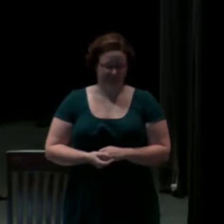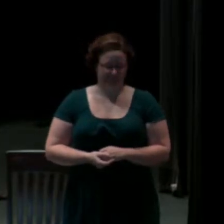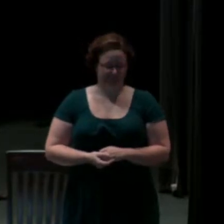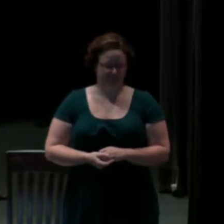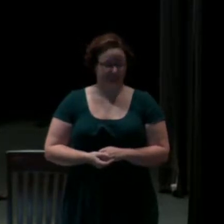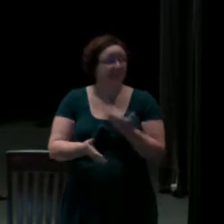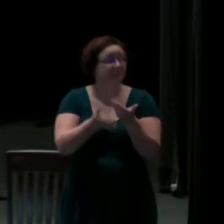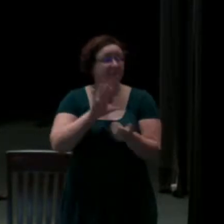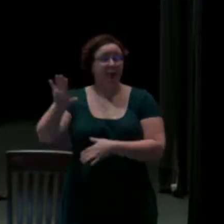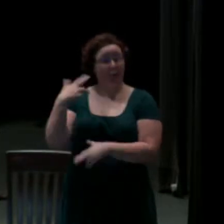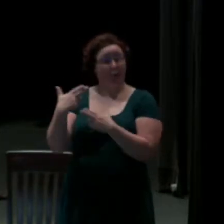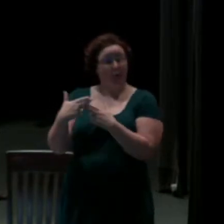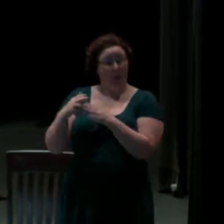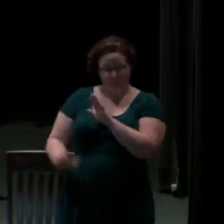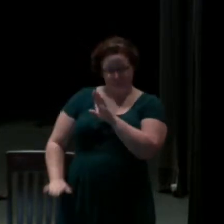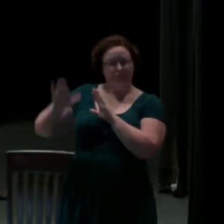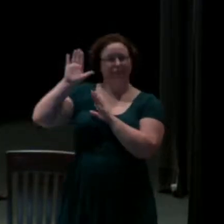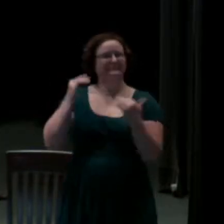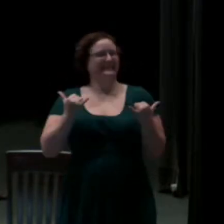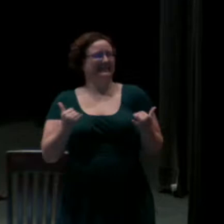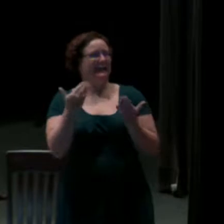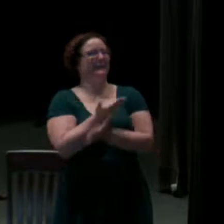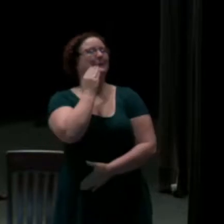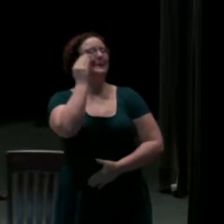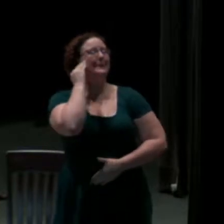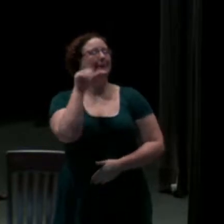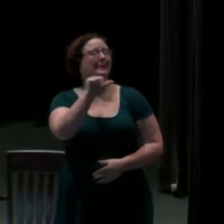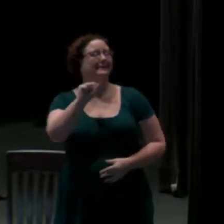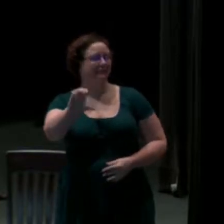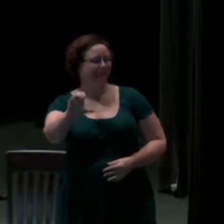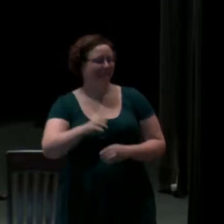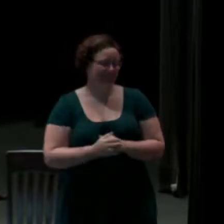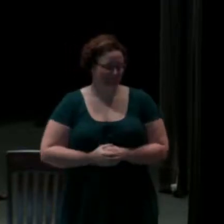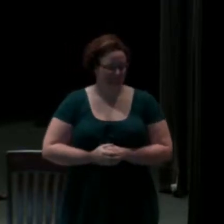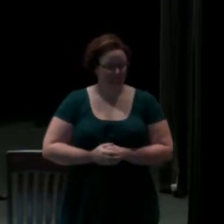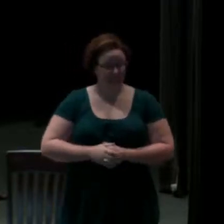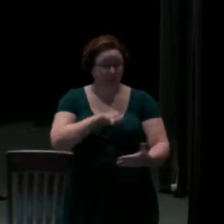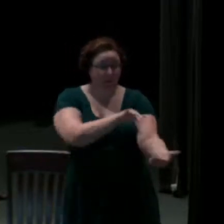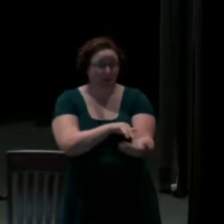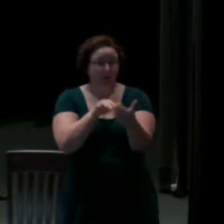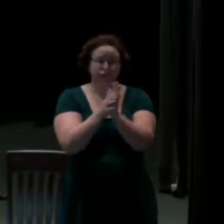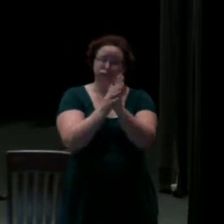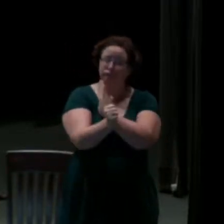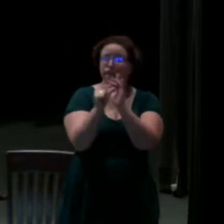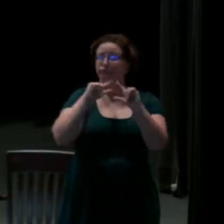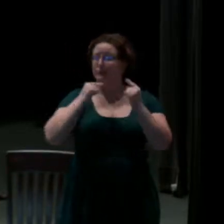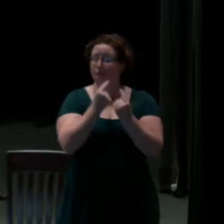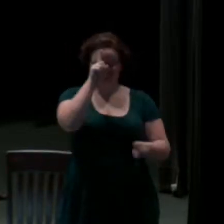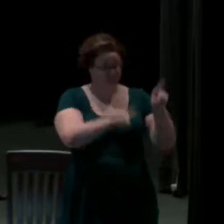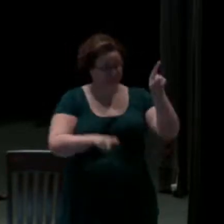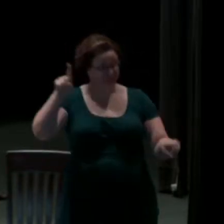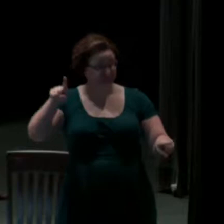So wherever you call home, we're glad that Agnes Scott is now your new home. Academically, you're a very talented group with interests ranging